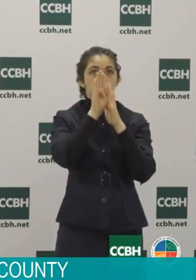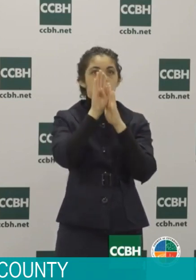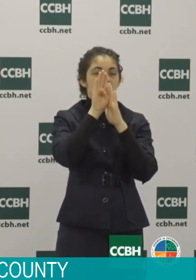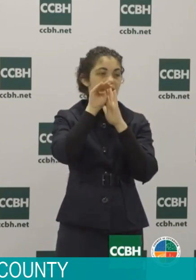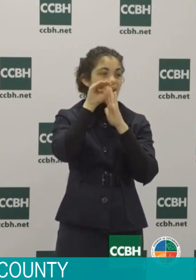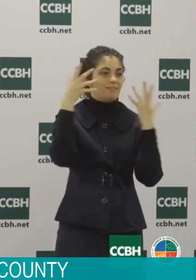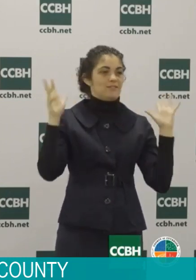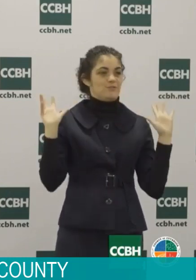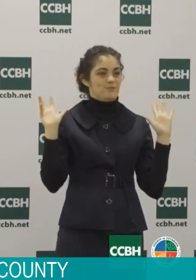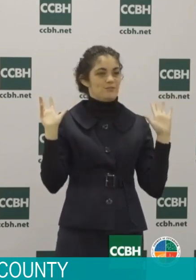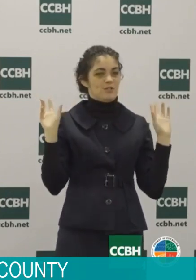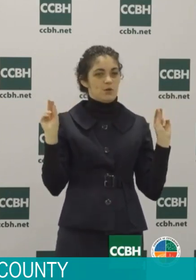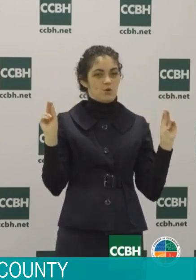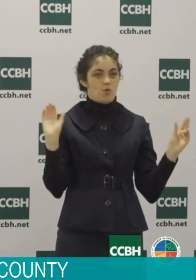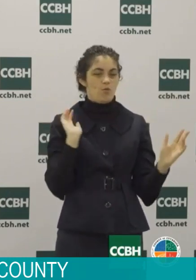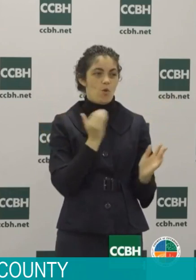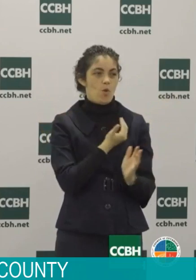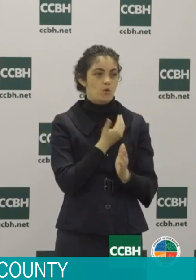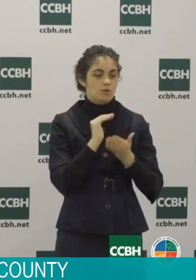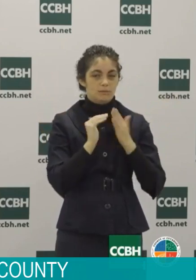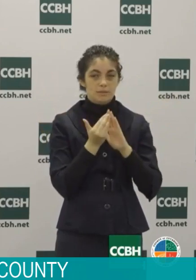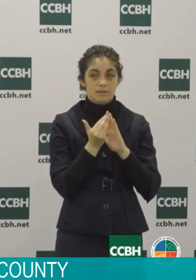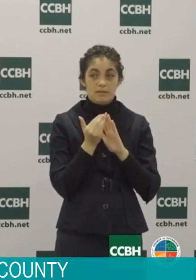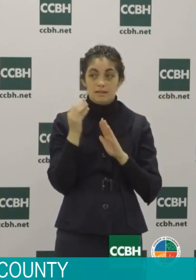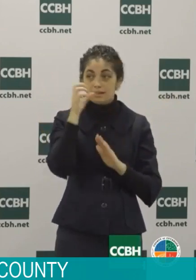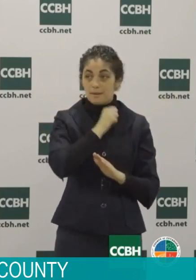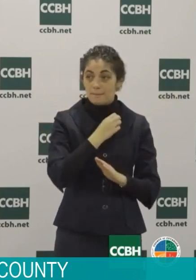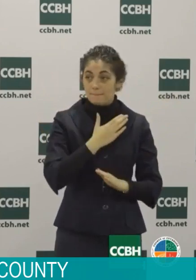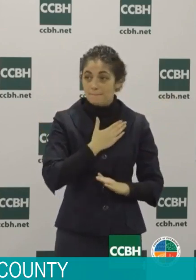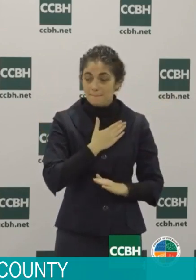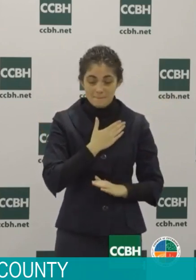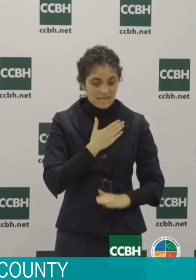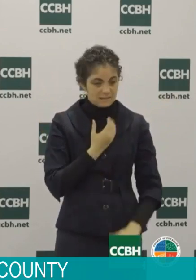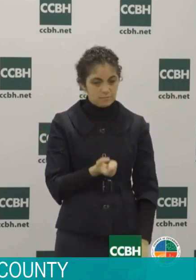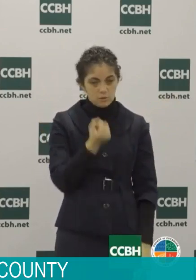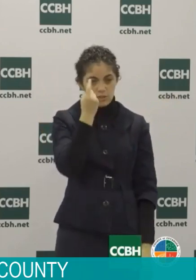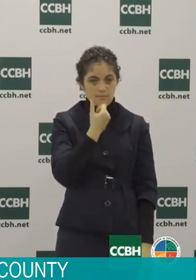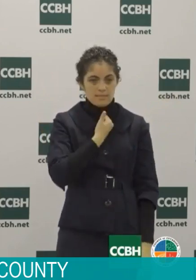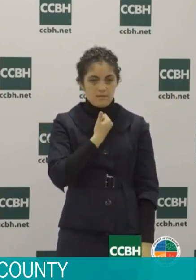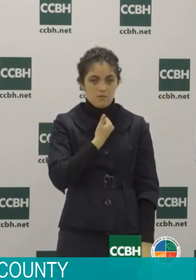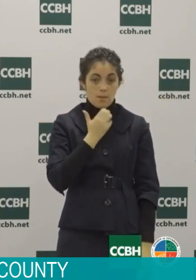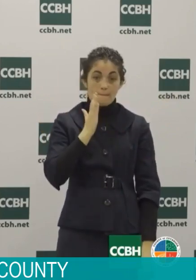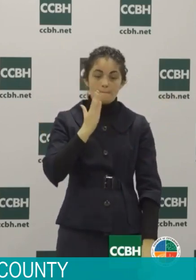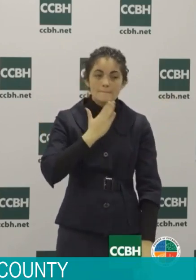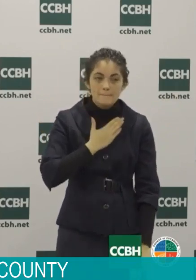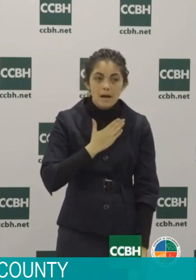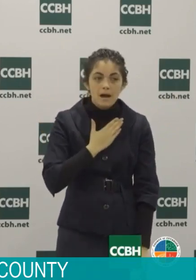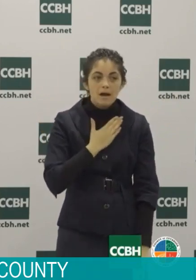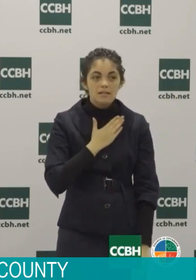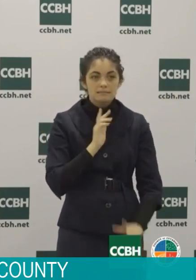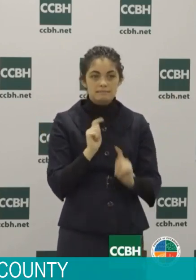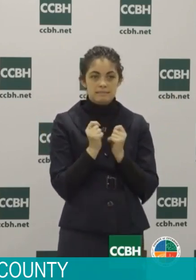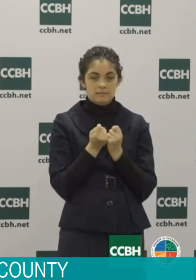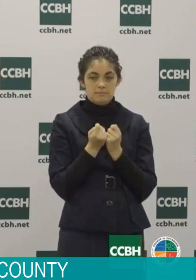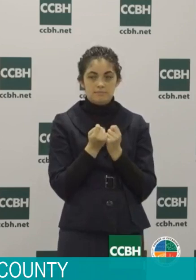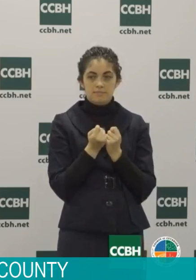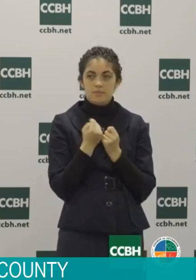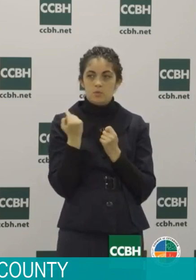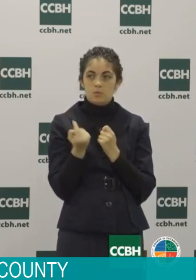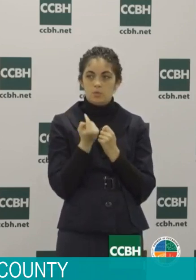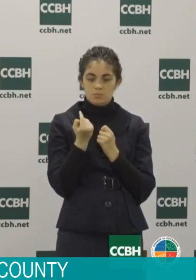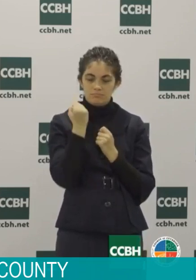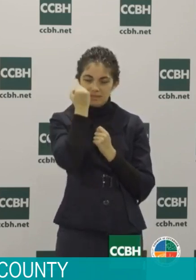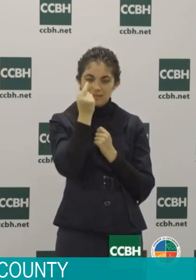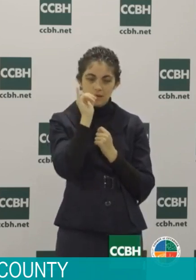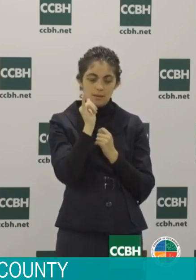over. Okay, I think for our community, and again, this is just based on my understanding and our team's understanding, that there's probably